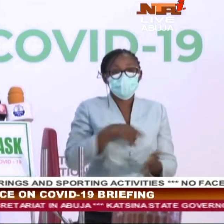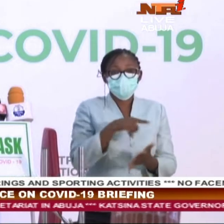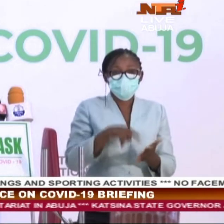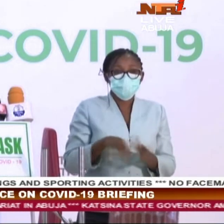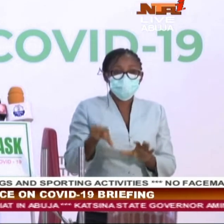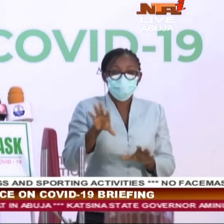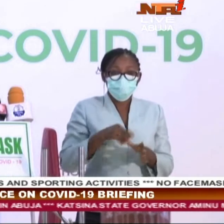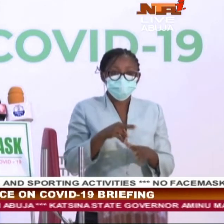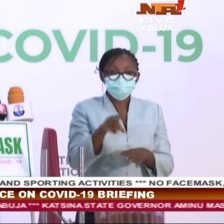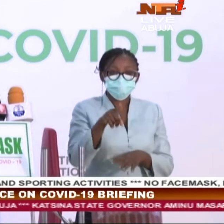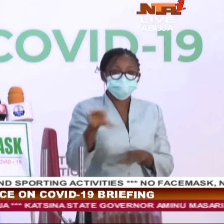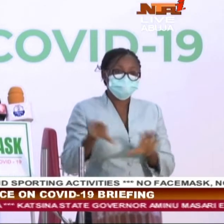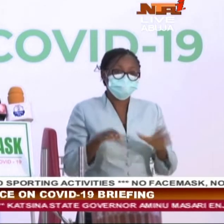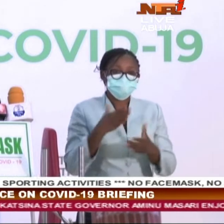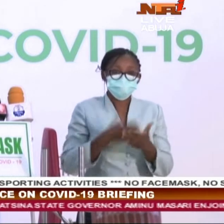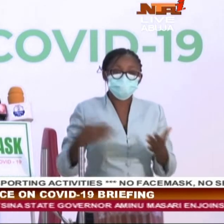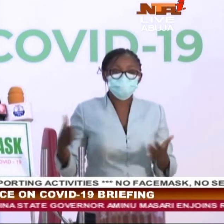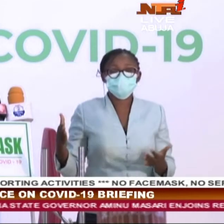something?